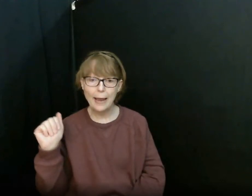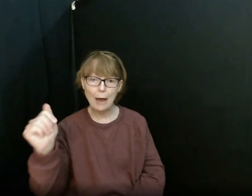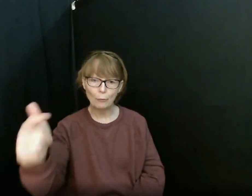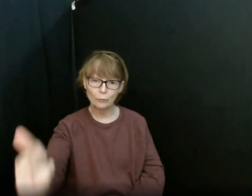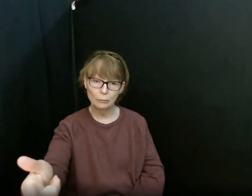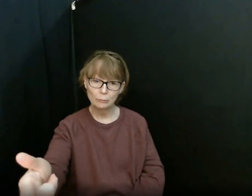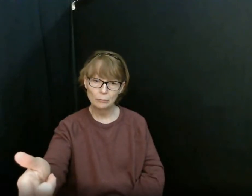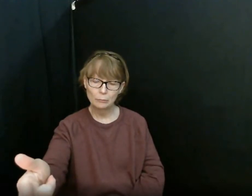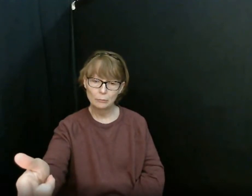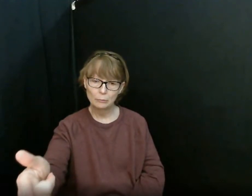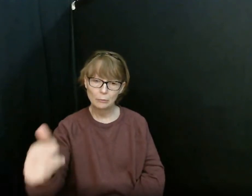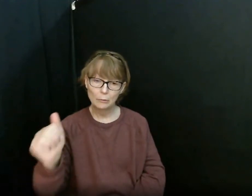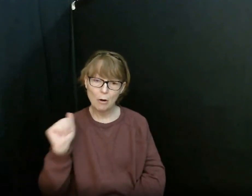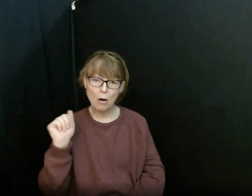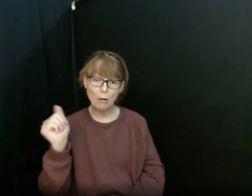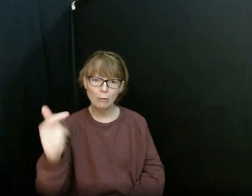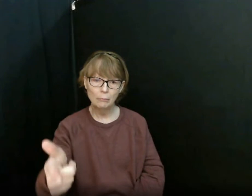out. All